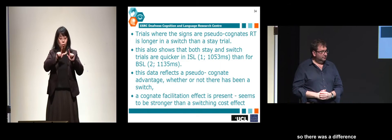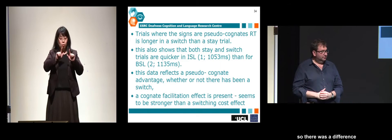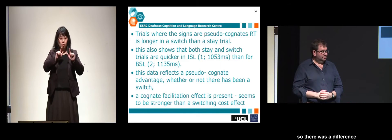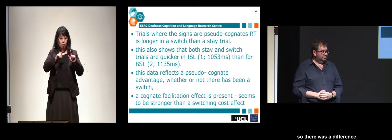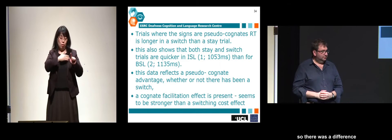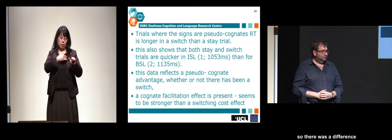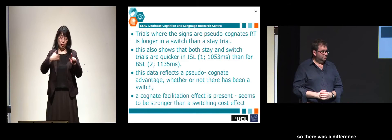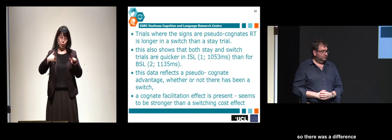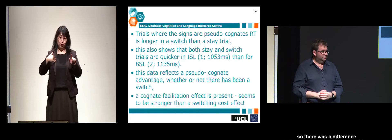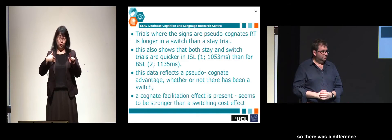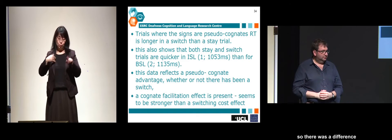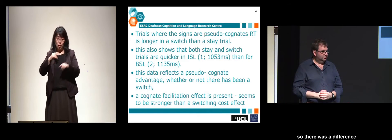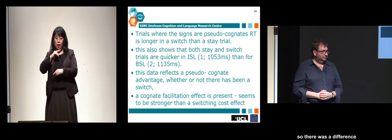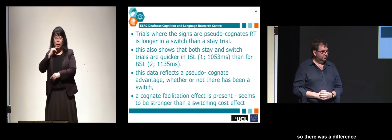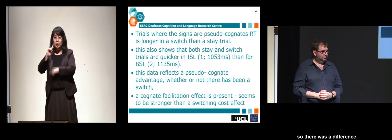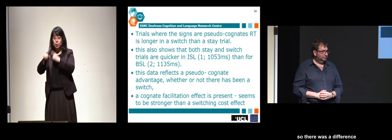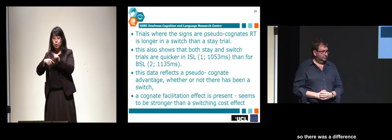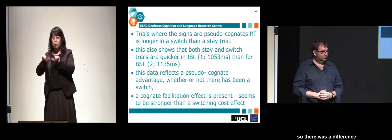time for production.